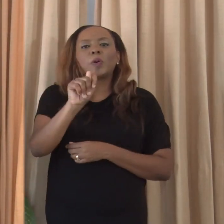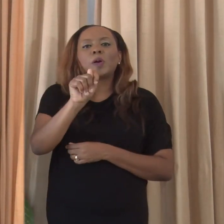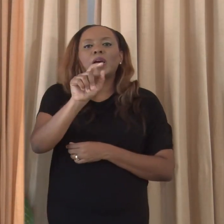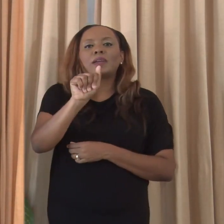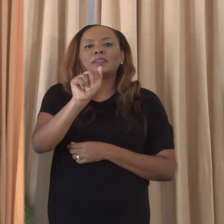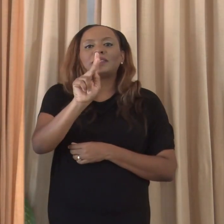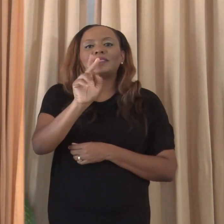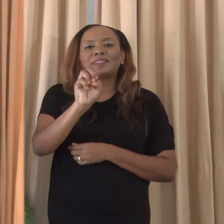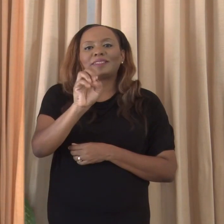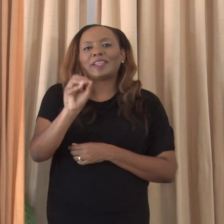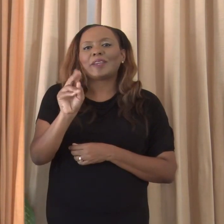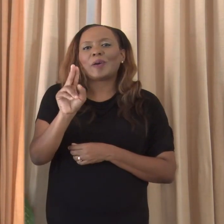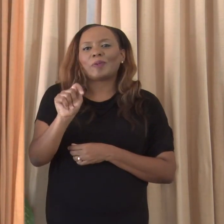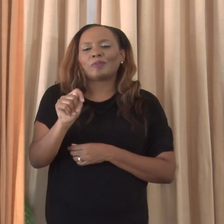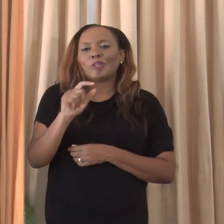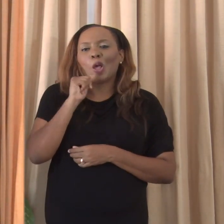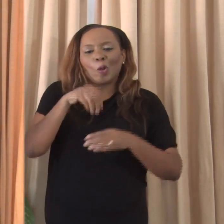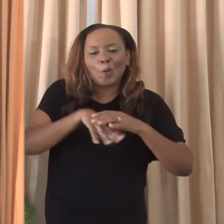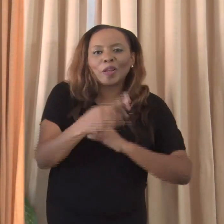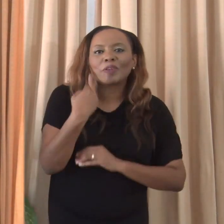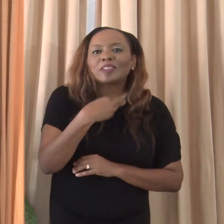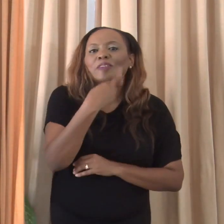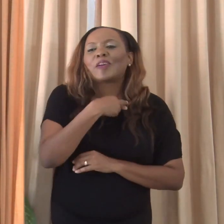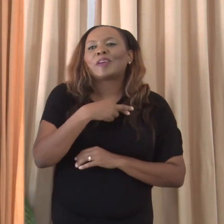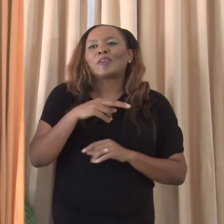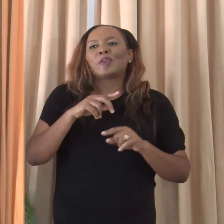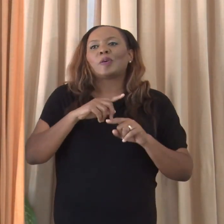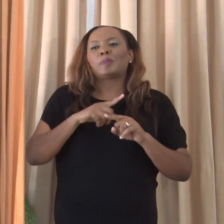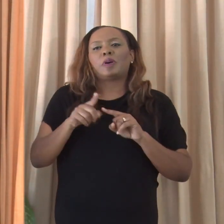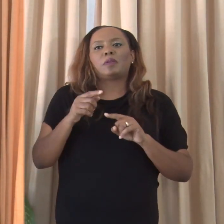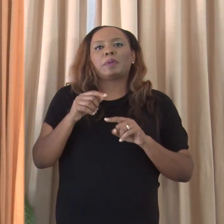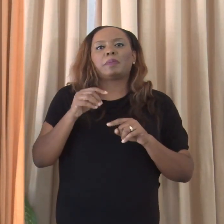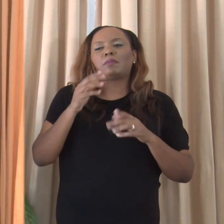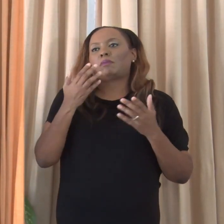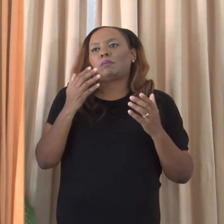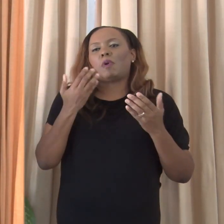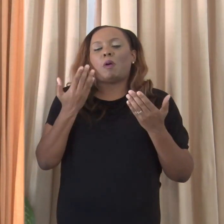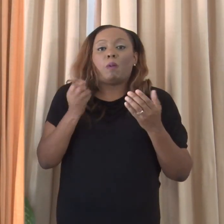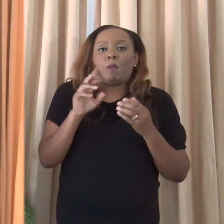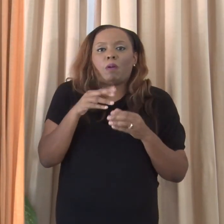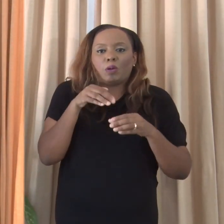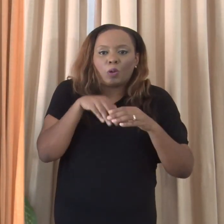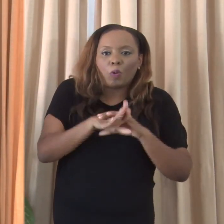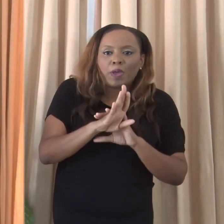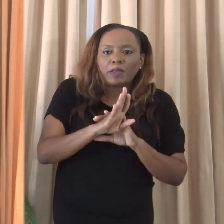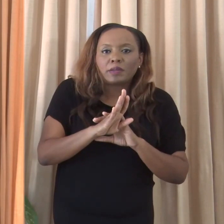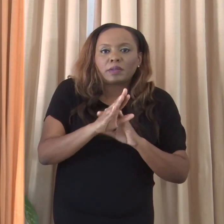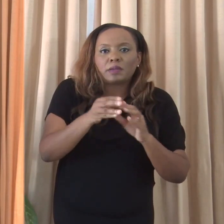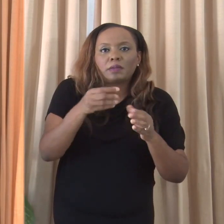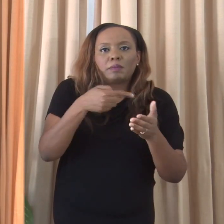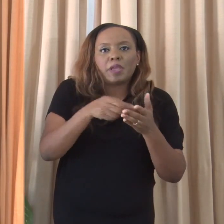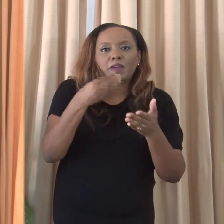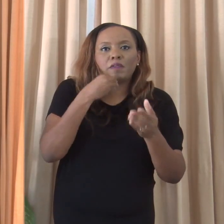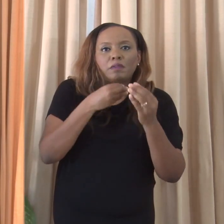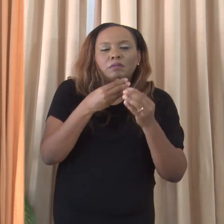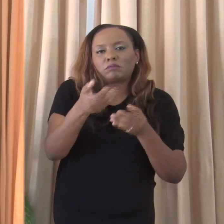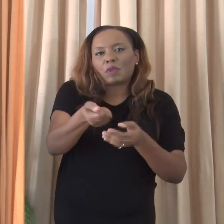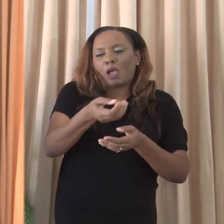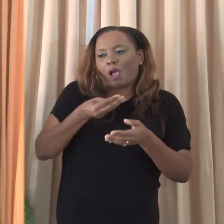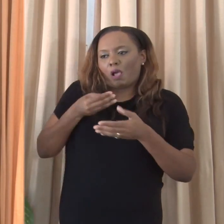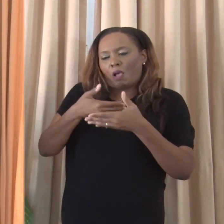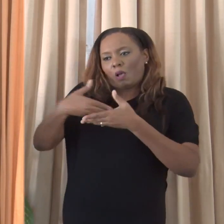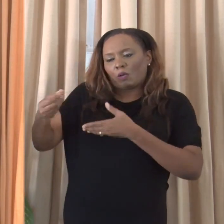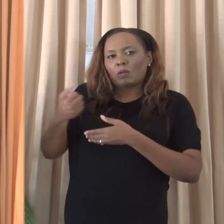that's what you call it, yeah, takeout. And home deliveries. There are a number of restaurants in Barbados which do not now do that. And